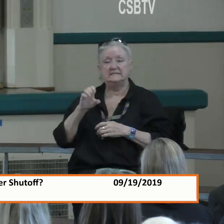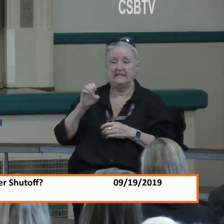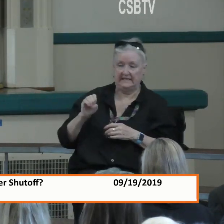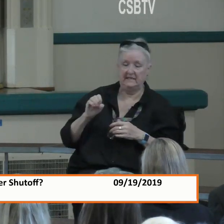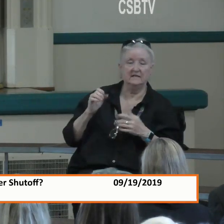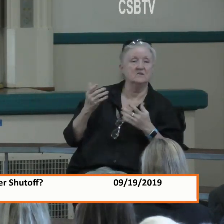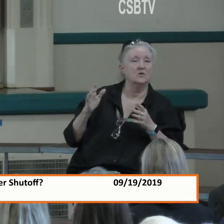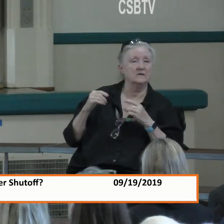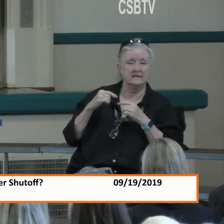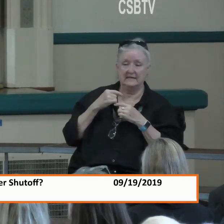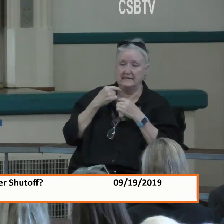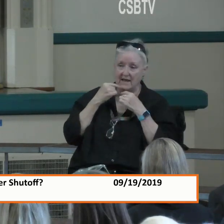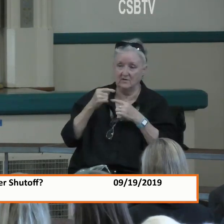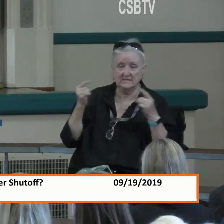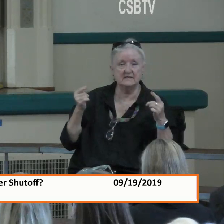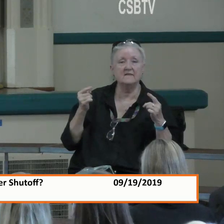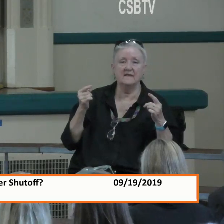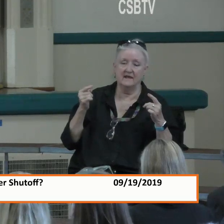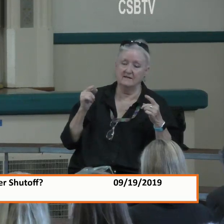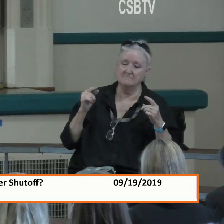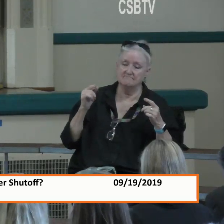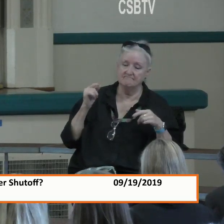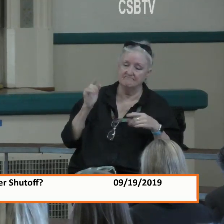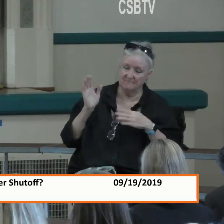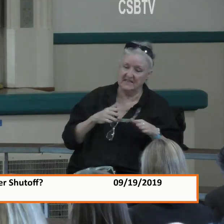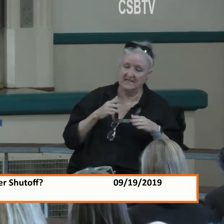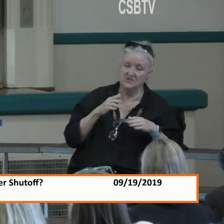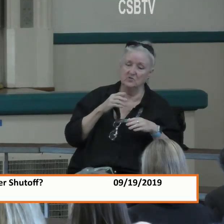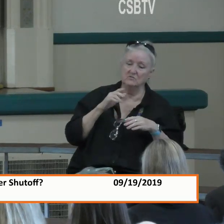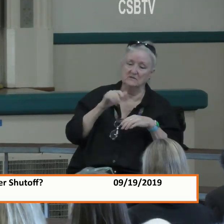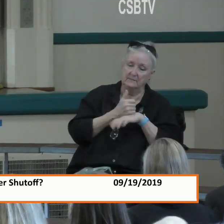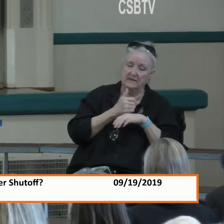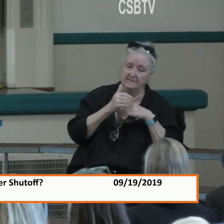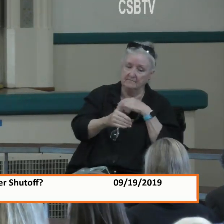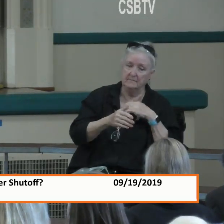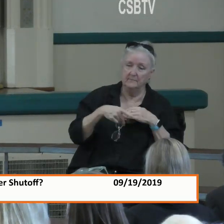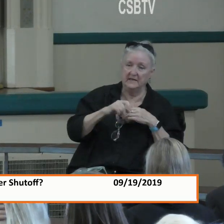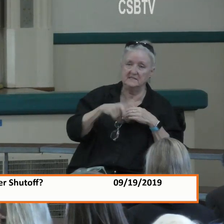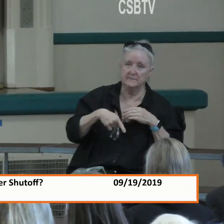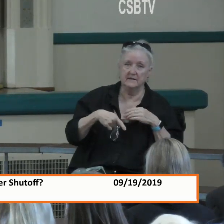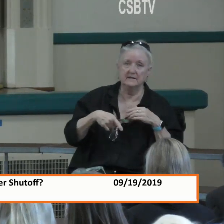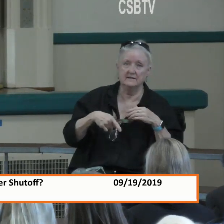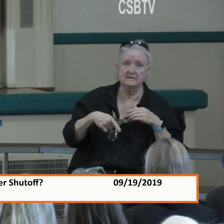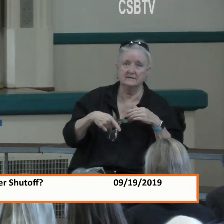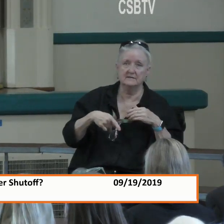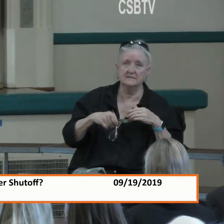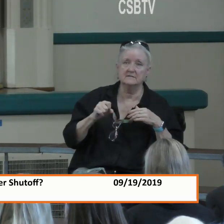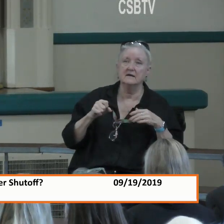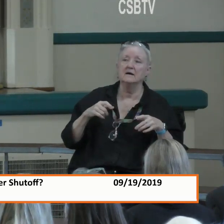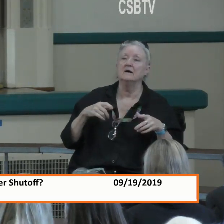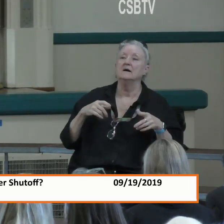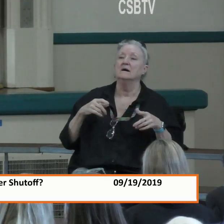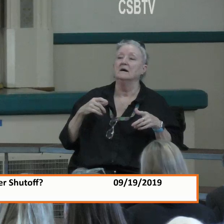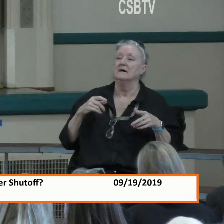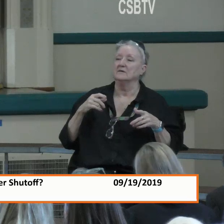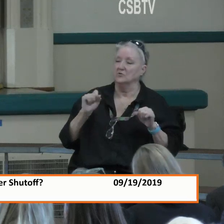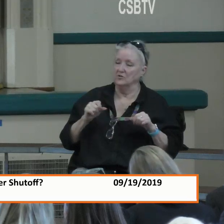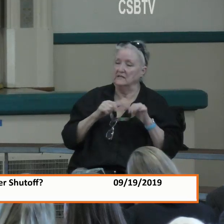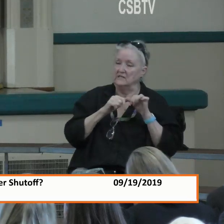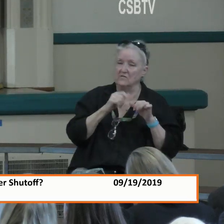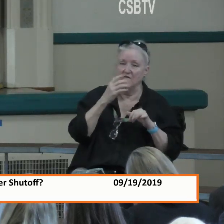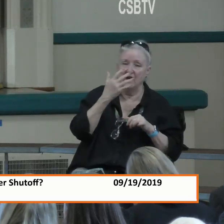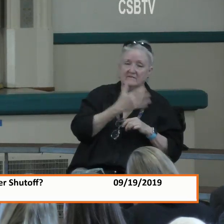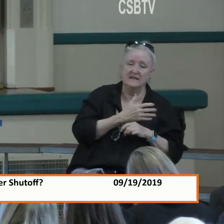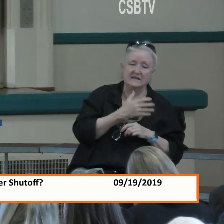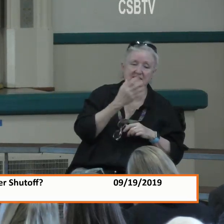that they intend to implement PSPs that could last 5 to 7 days in response